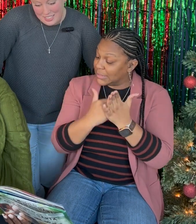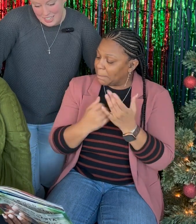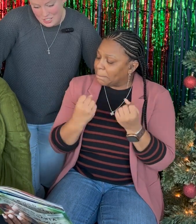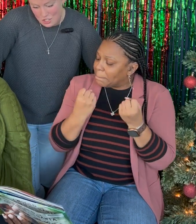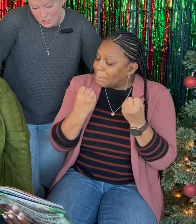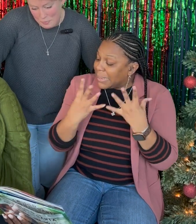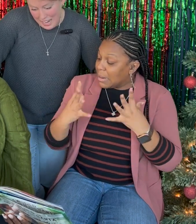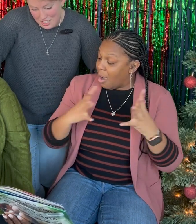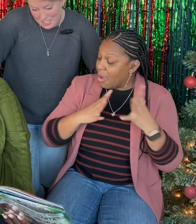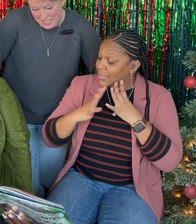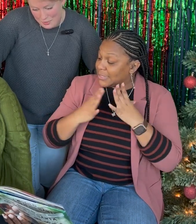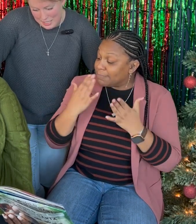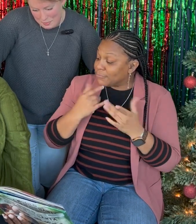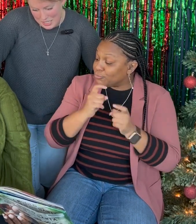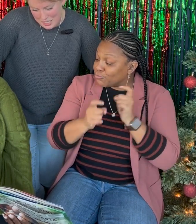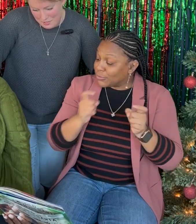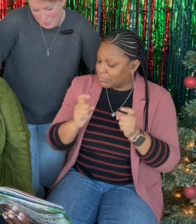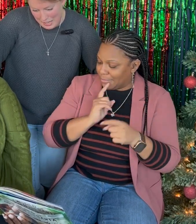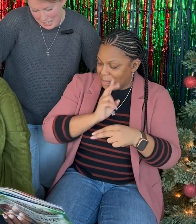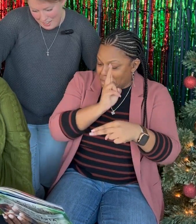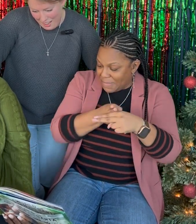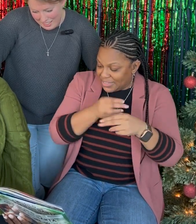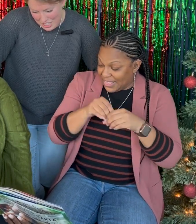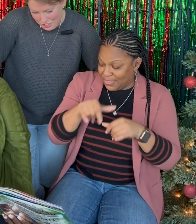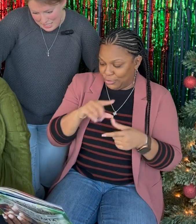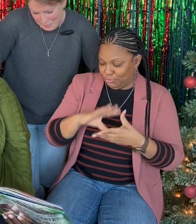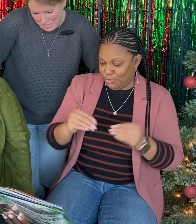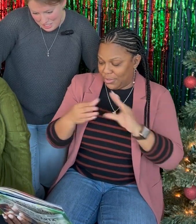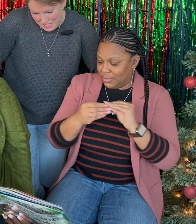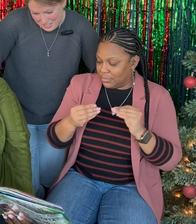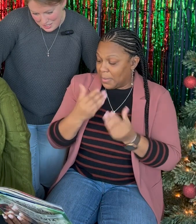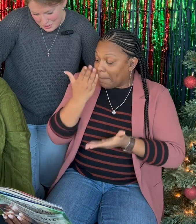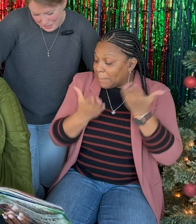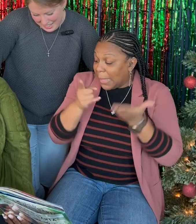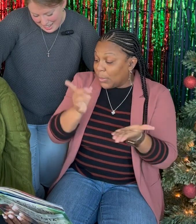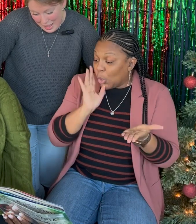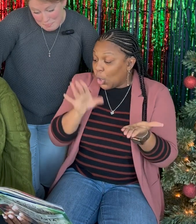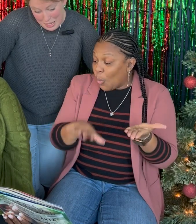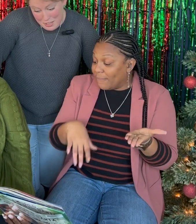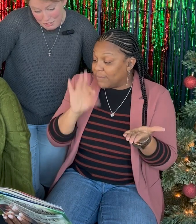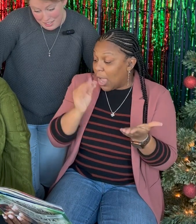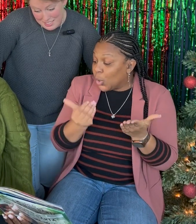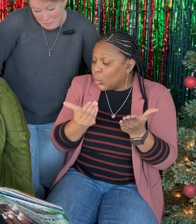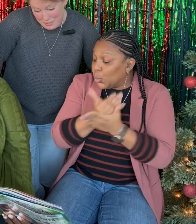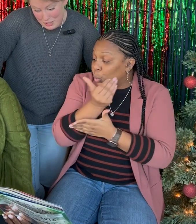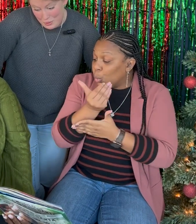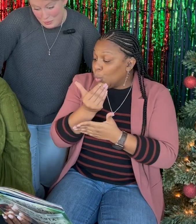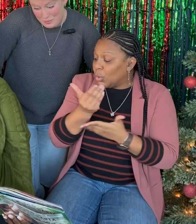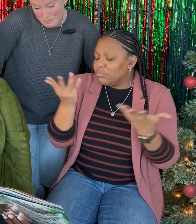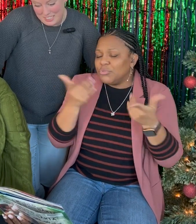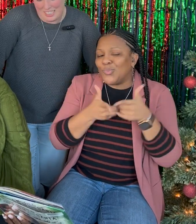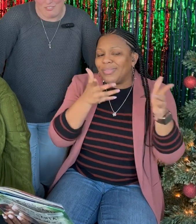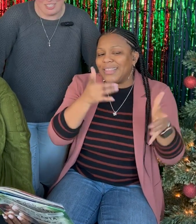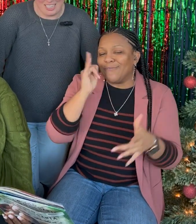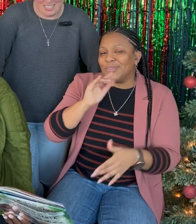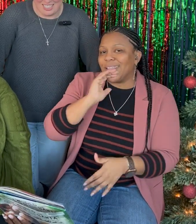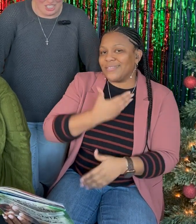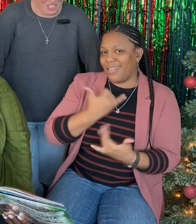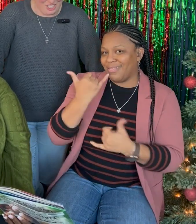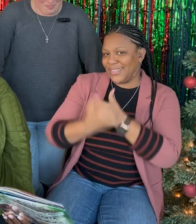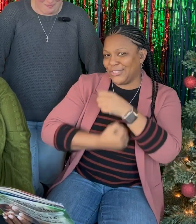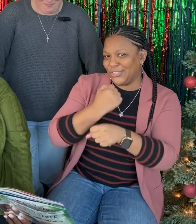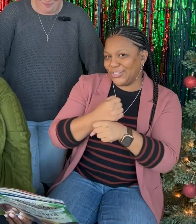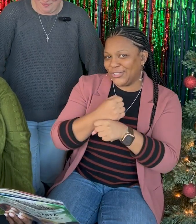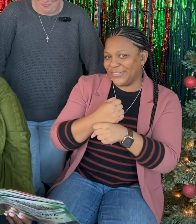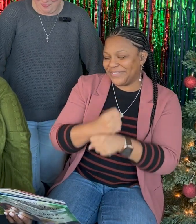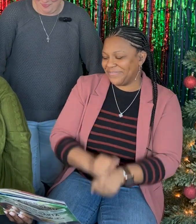And then it says, turn the page to see recipes for many of the holiday treats mentioned in this story. Maybe you'll find something new to leave for Santa this